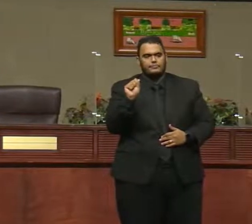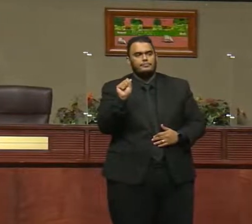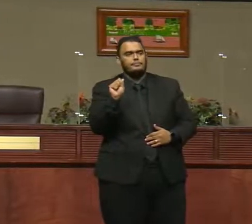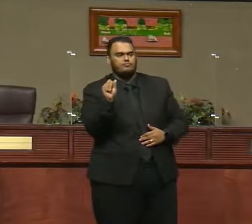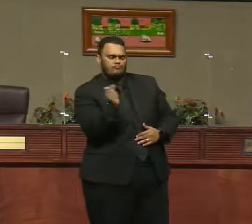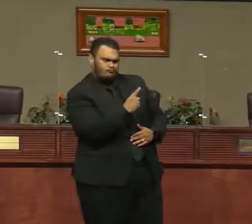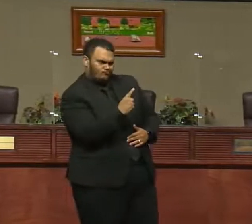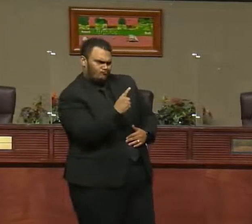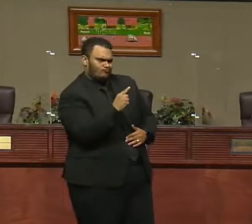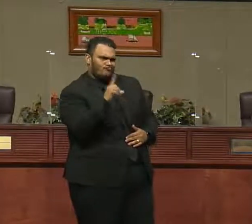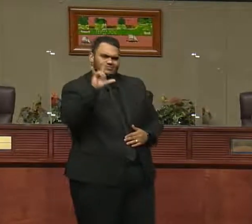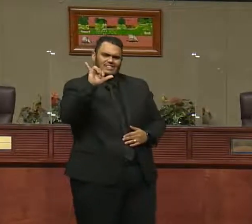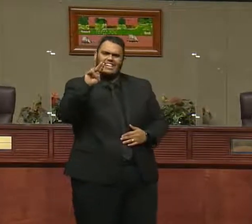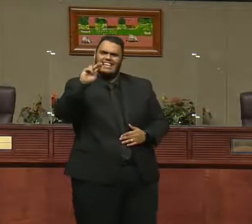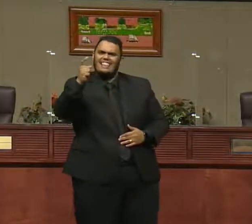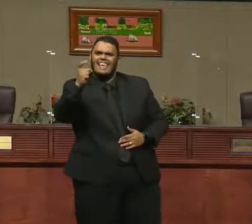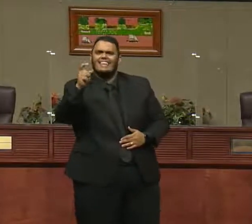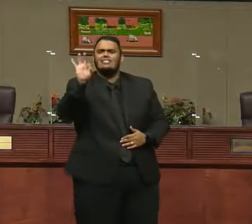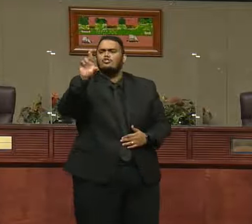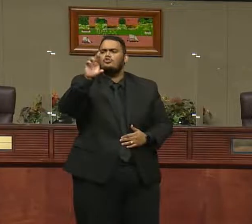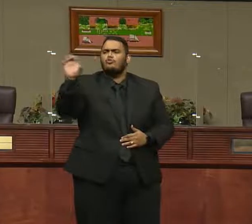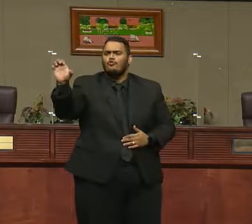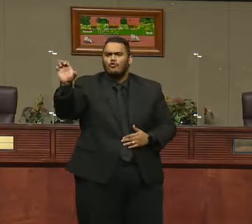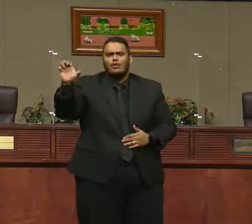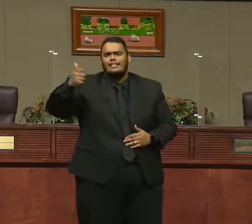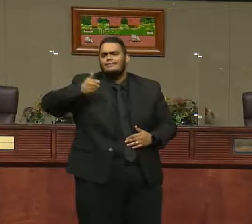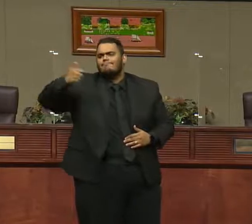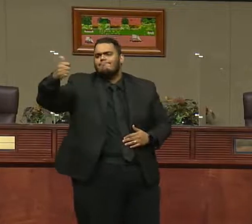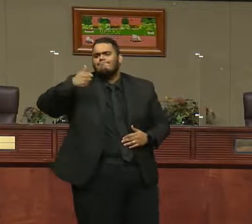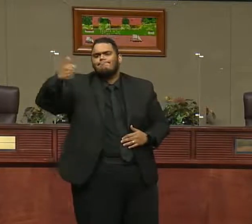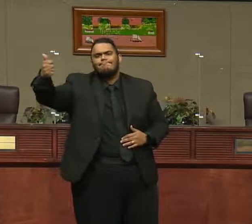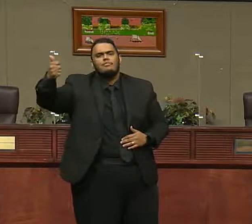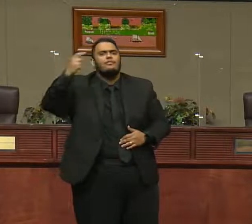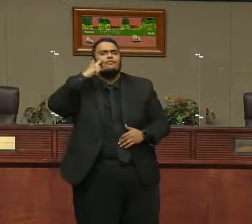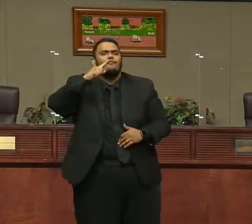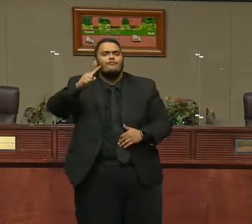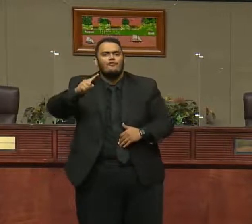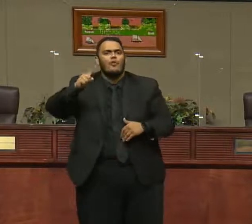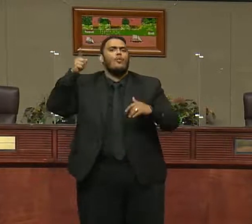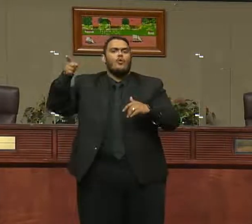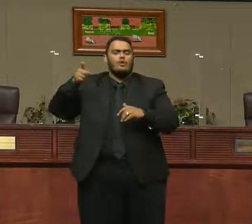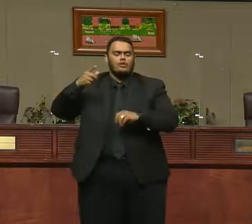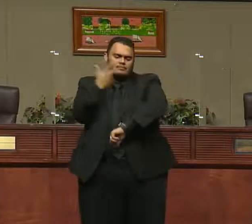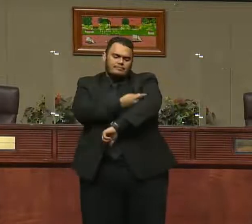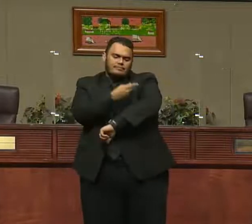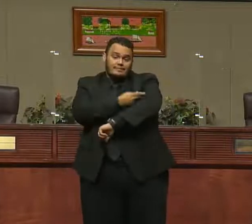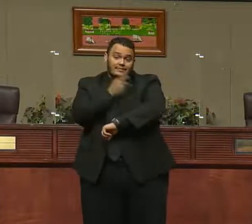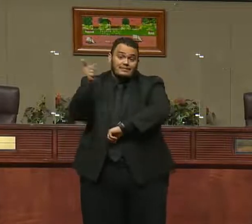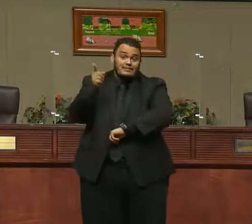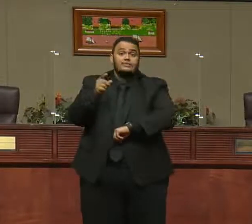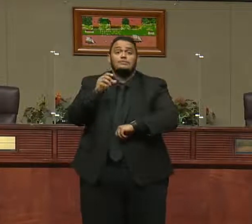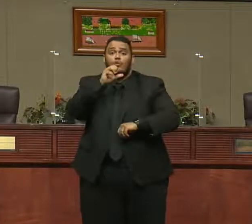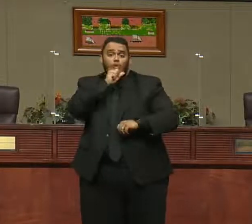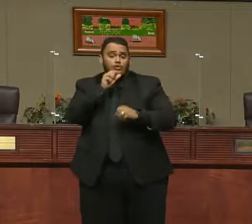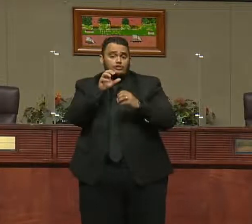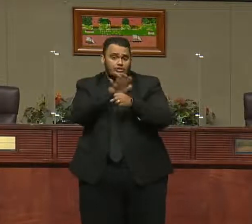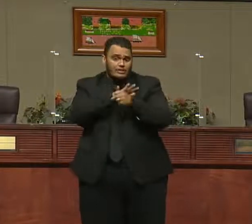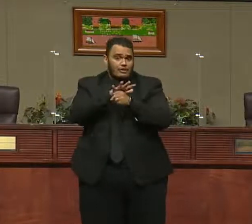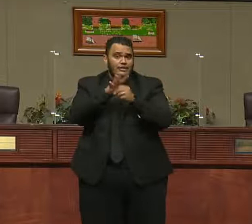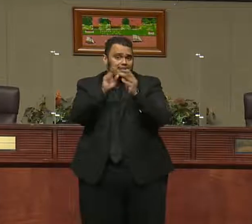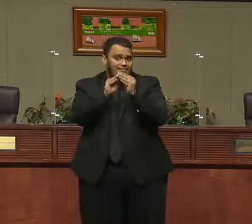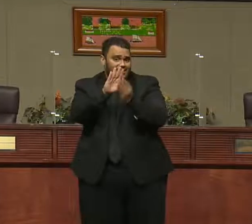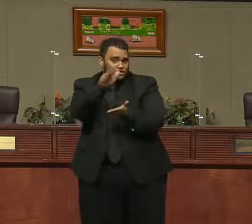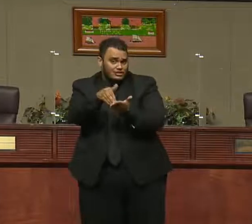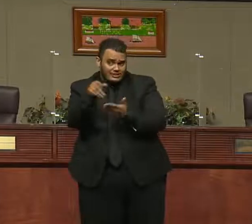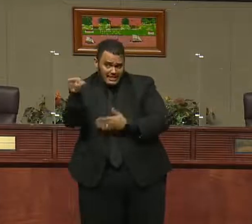free service to the convention center has begun yet, and if so, how many people have used it or applied